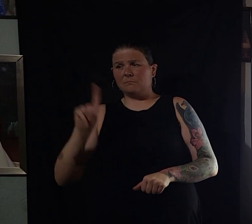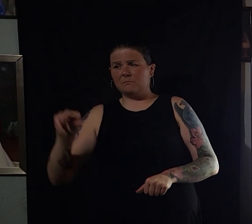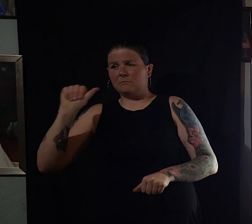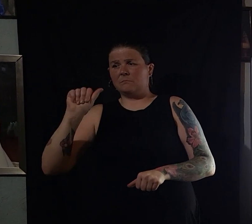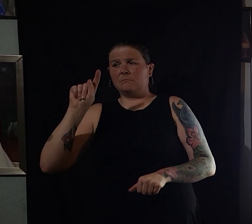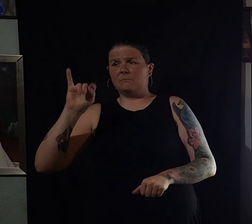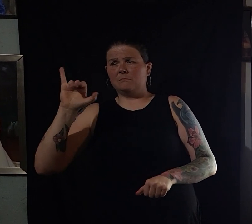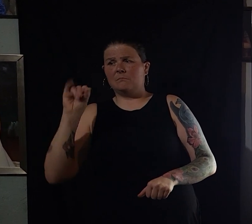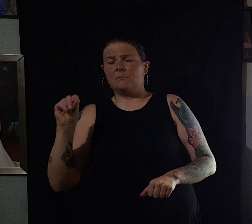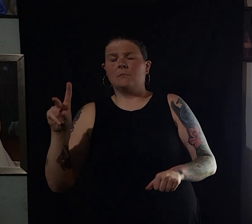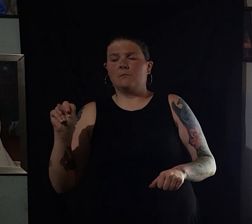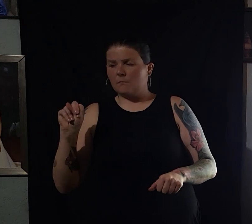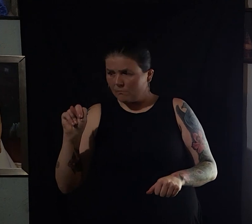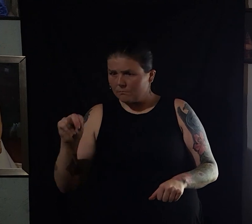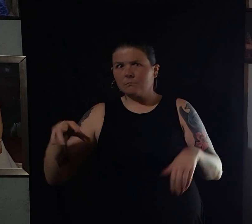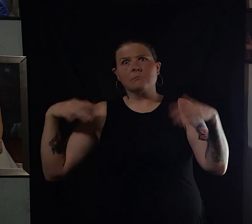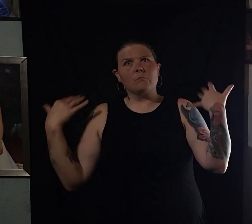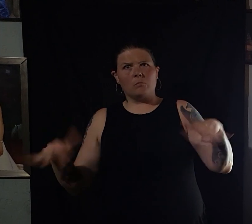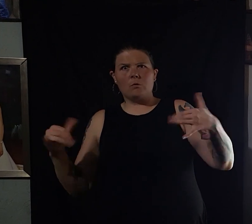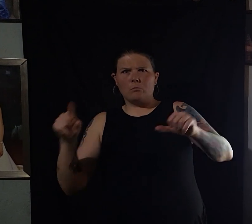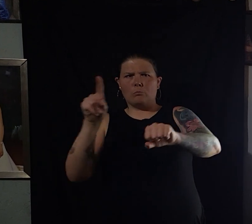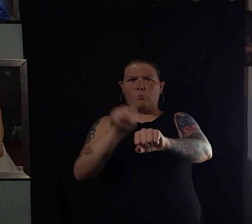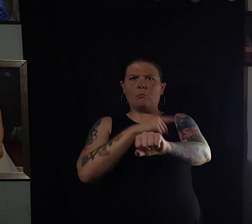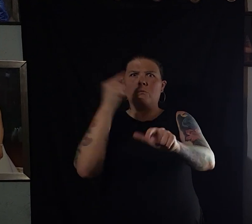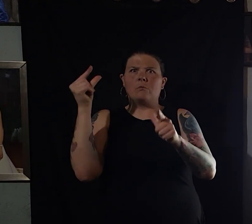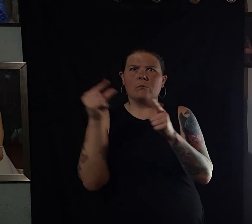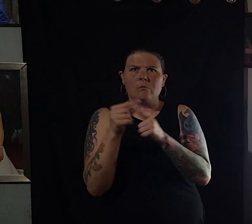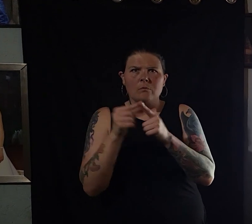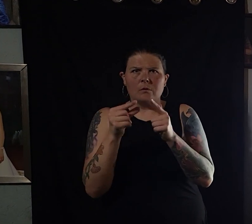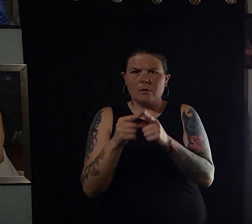Capitalization. Wow, what a long word.